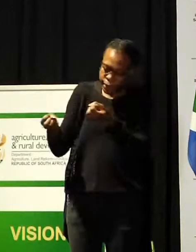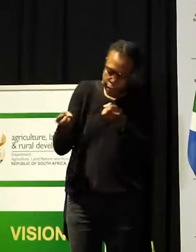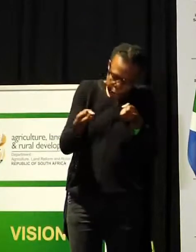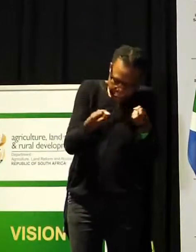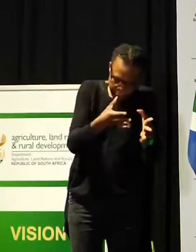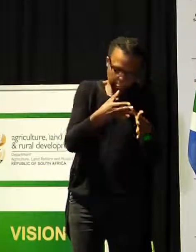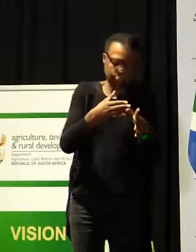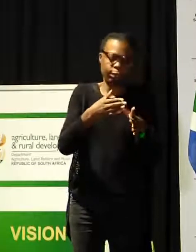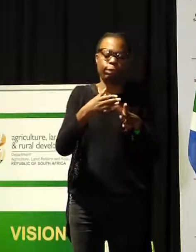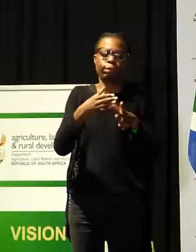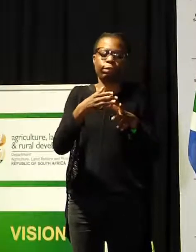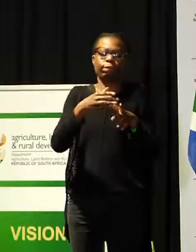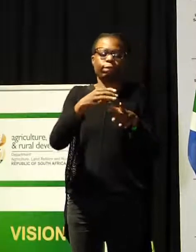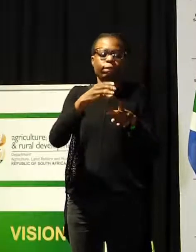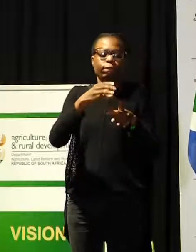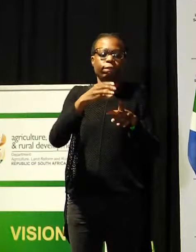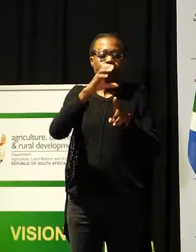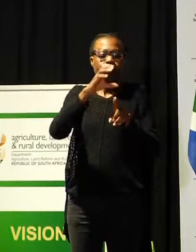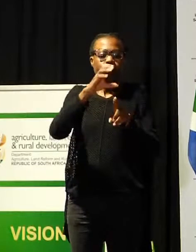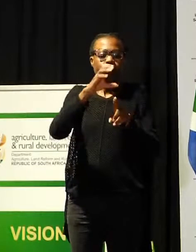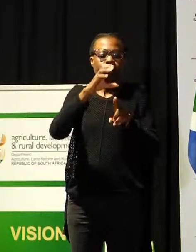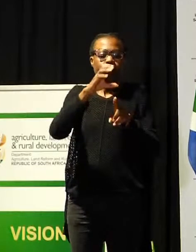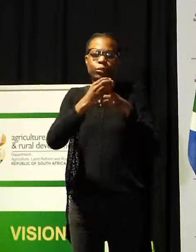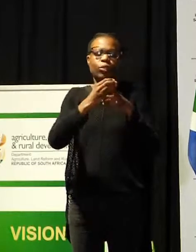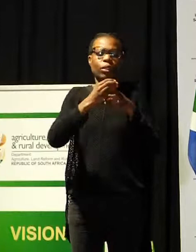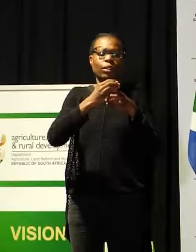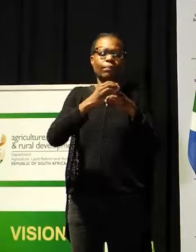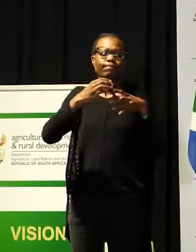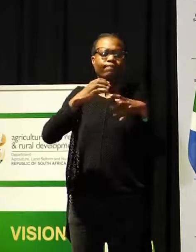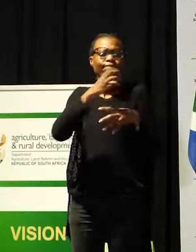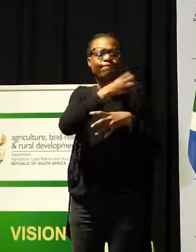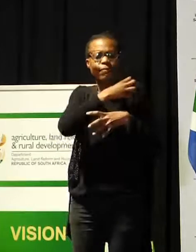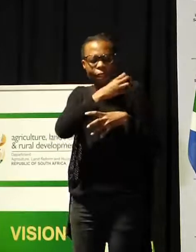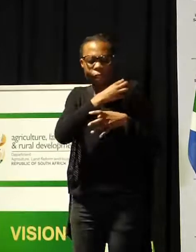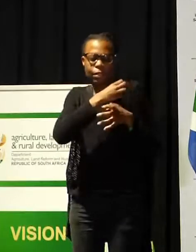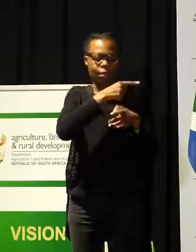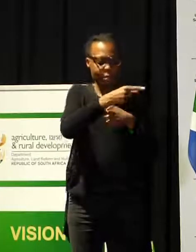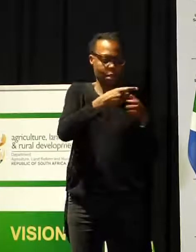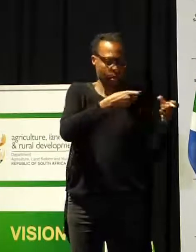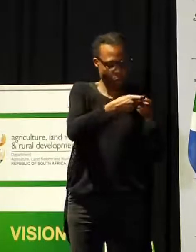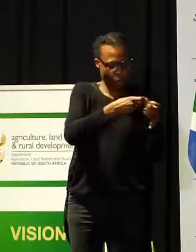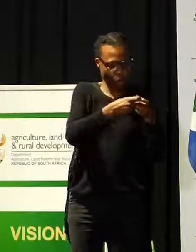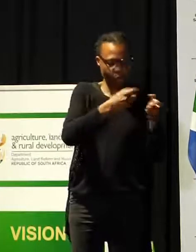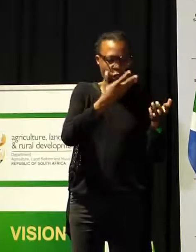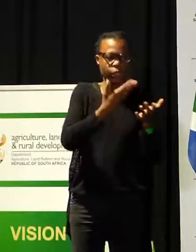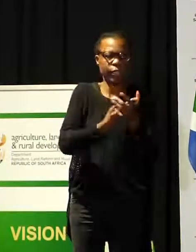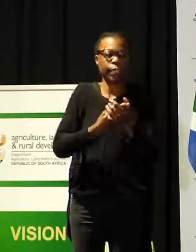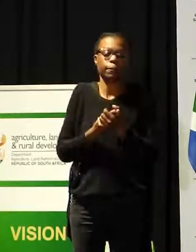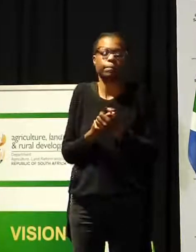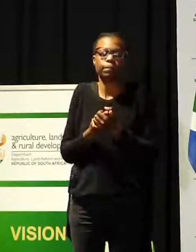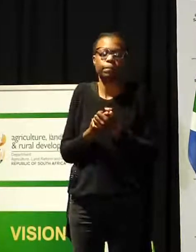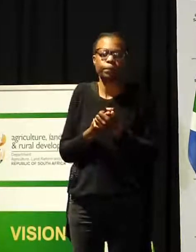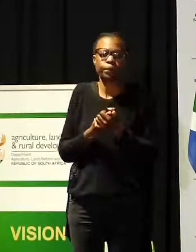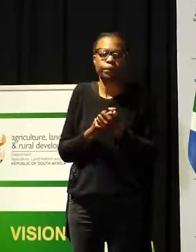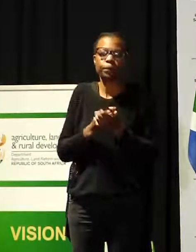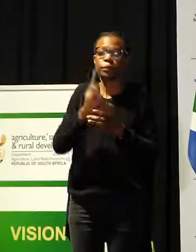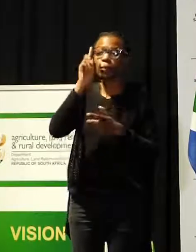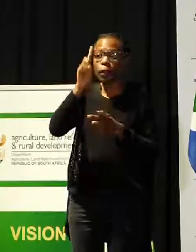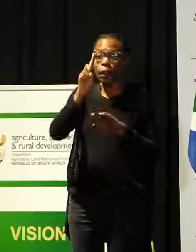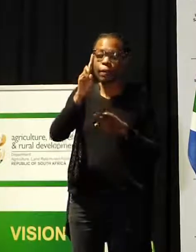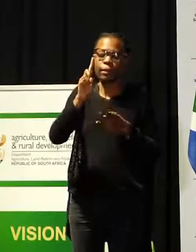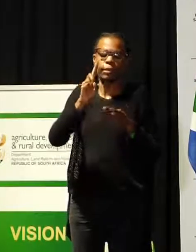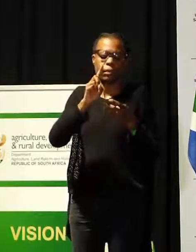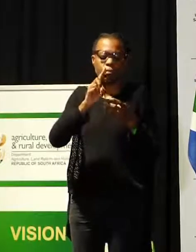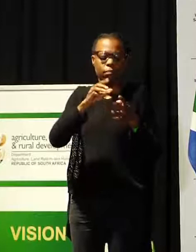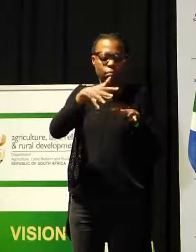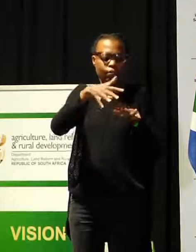to further avoid issues of succession within communities in the future. Traditional communities needs to be given